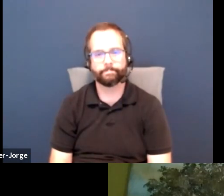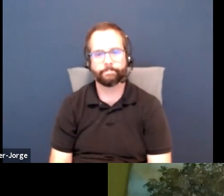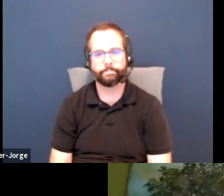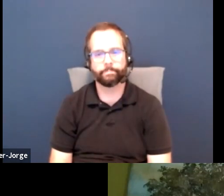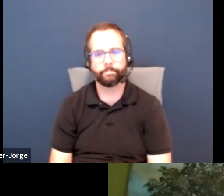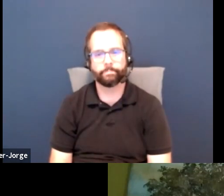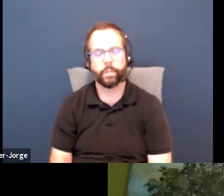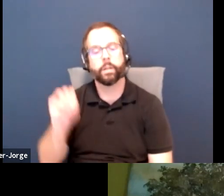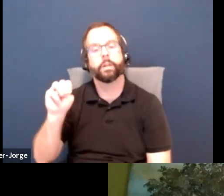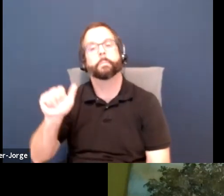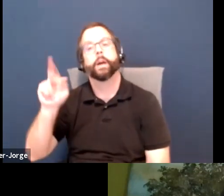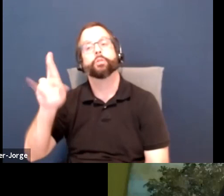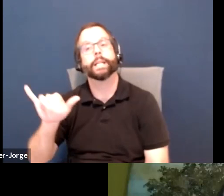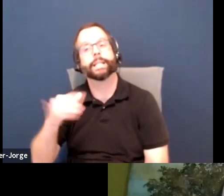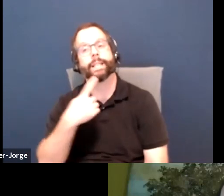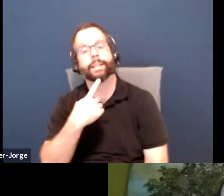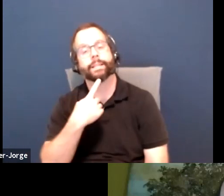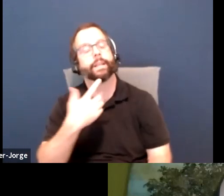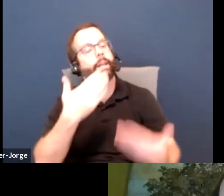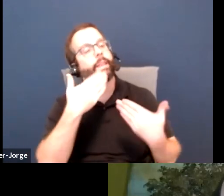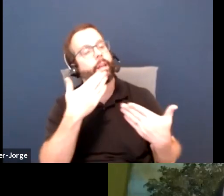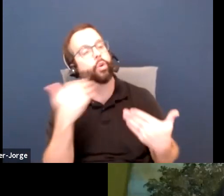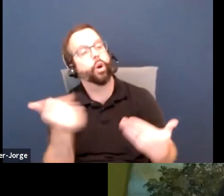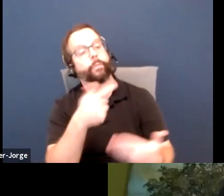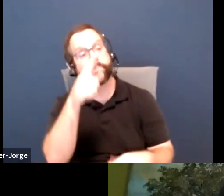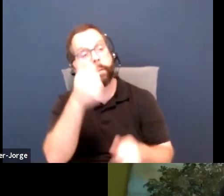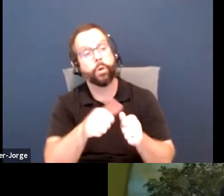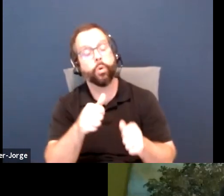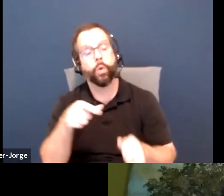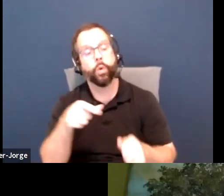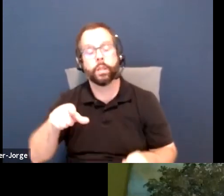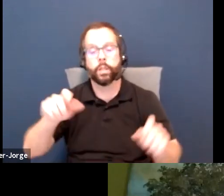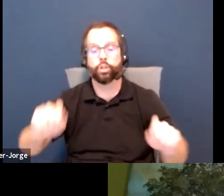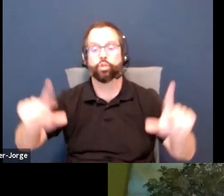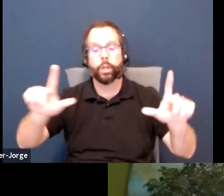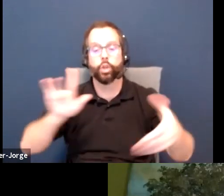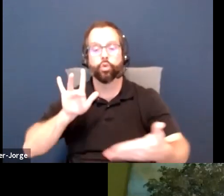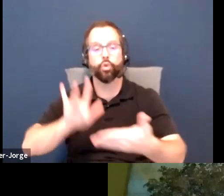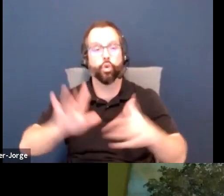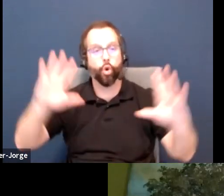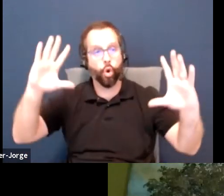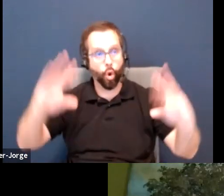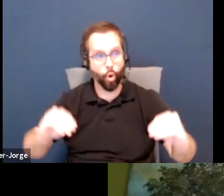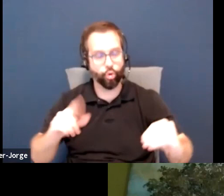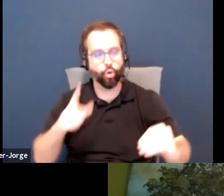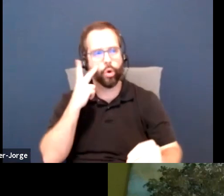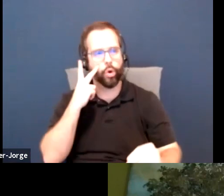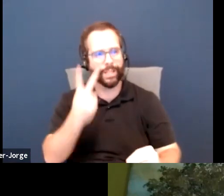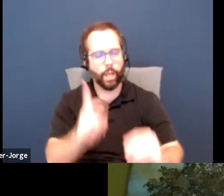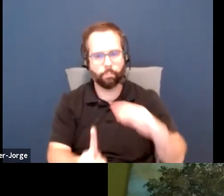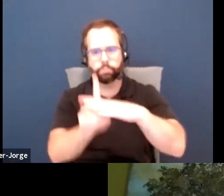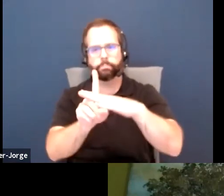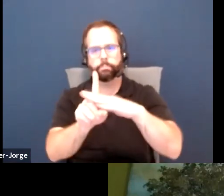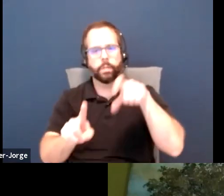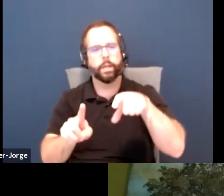Thank you all. Remember, when you close out your screen, there will be an evaluation that pops up. Please do fill